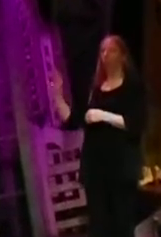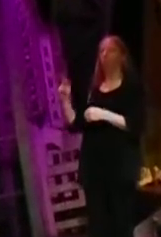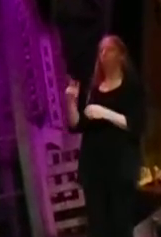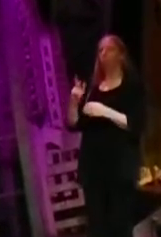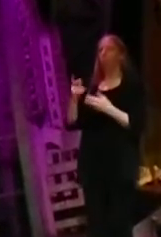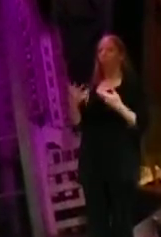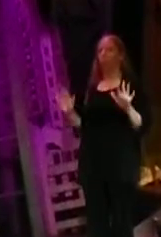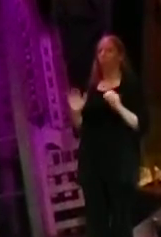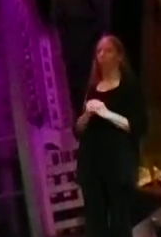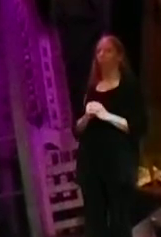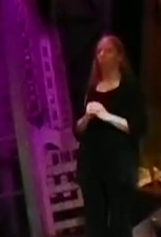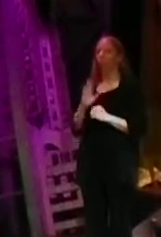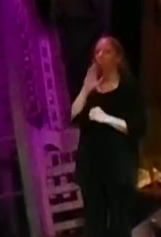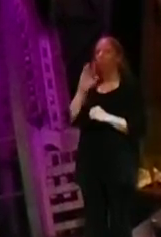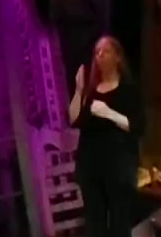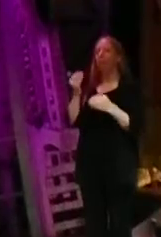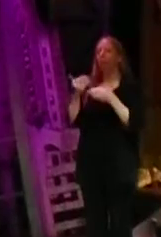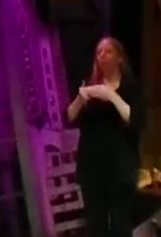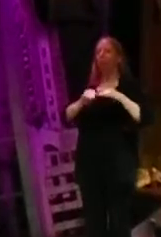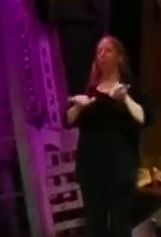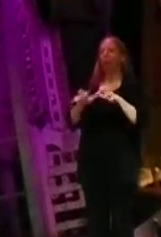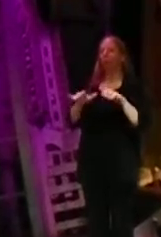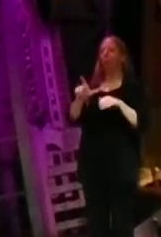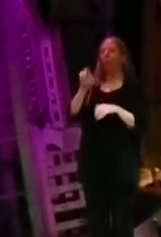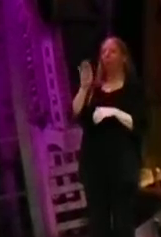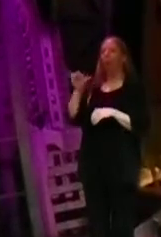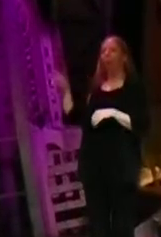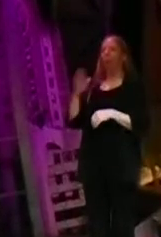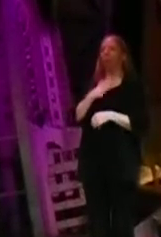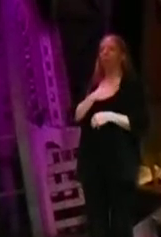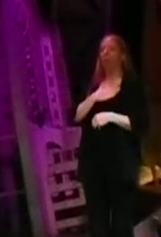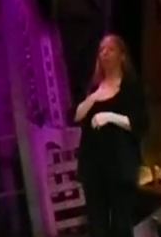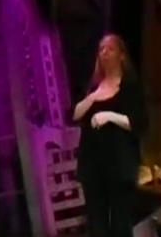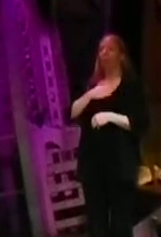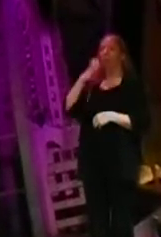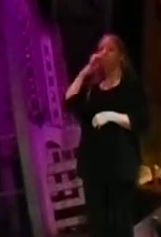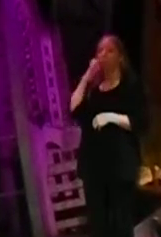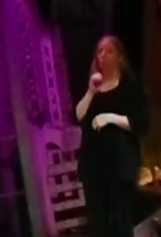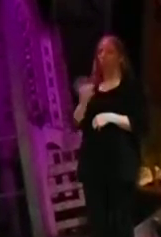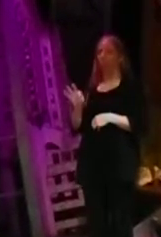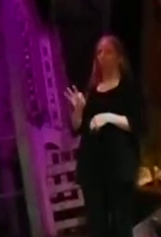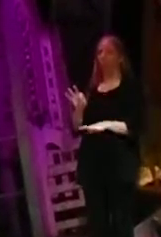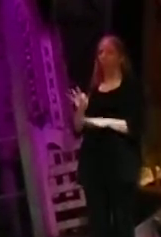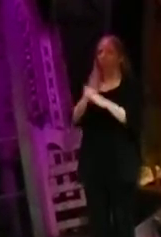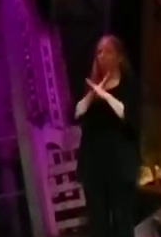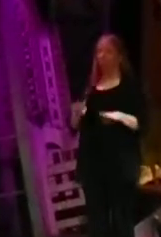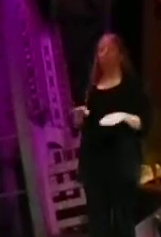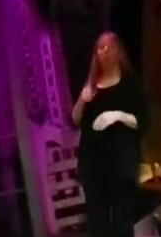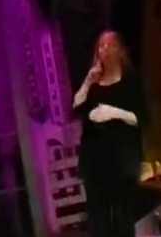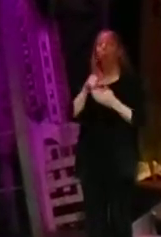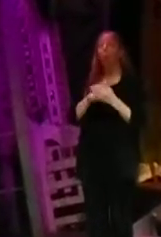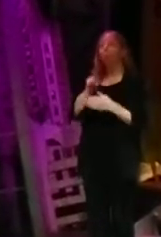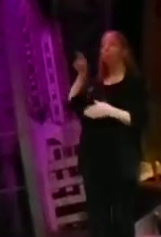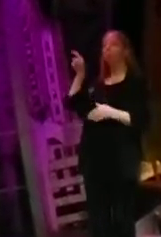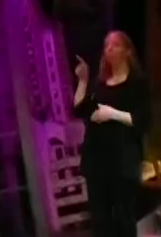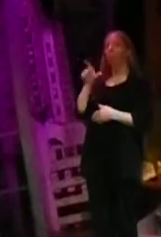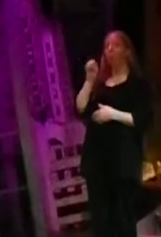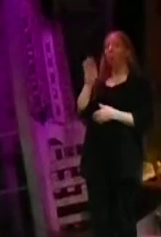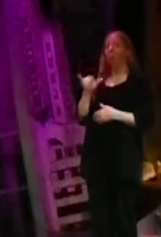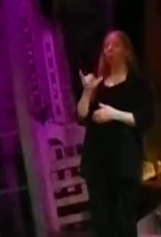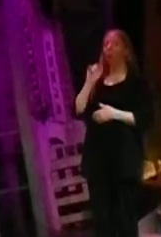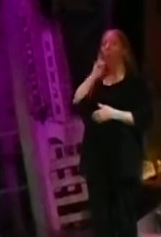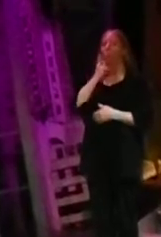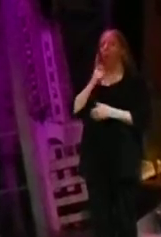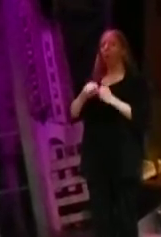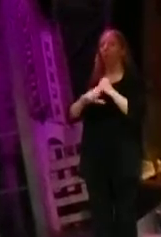lobby. Please silence all electronic devices. And also you'll see in the lobby this cool flyer of